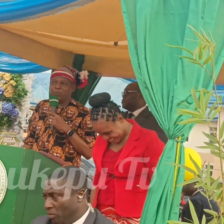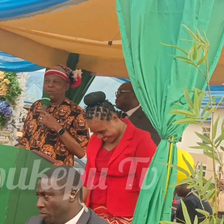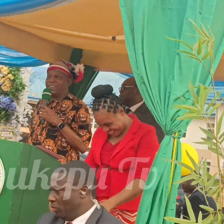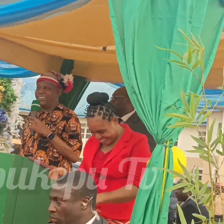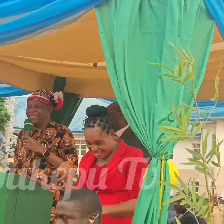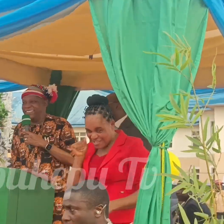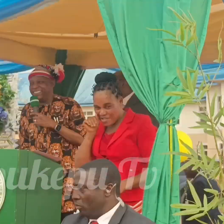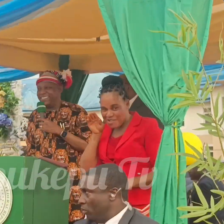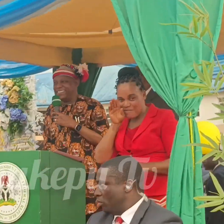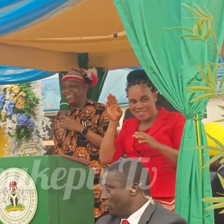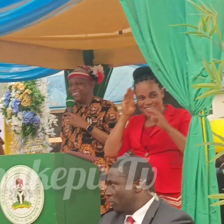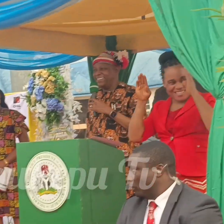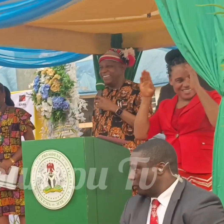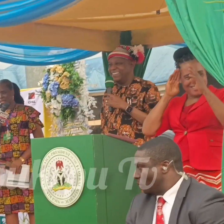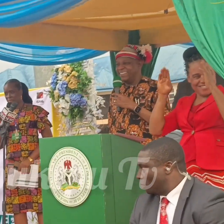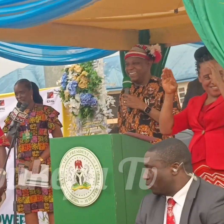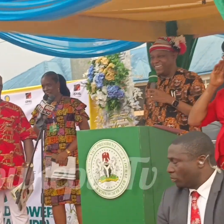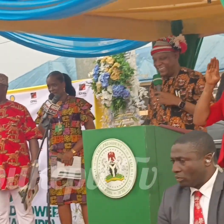maman.